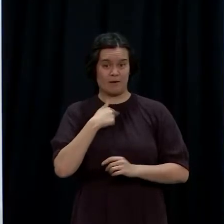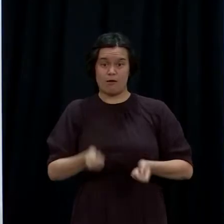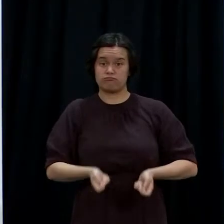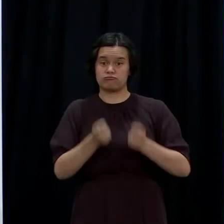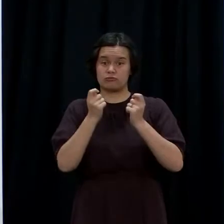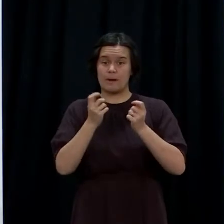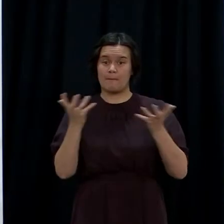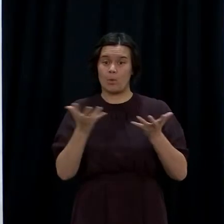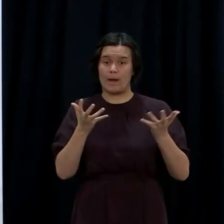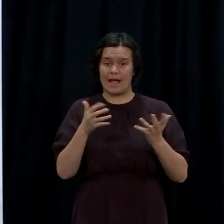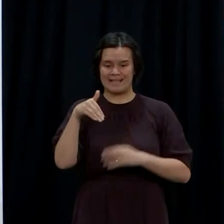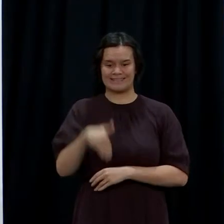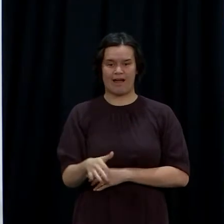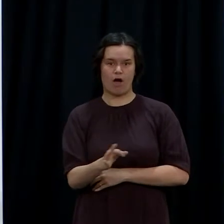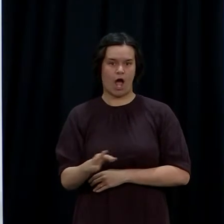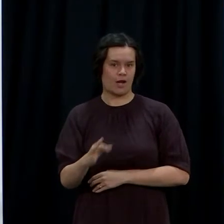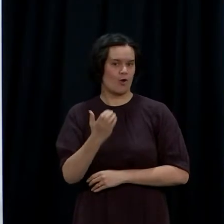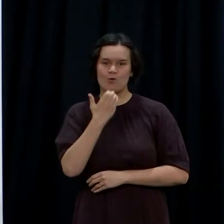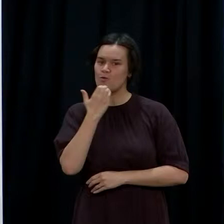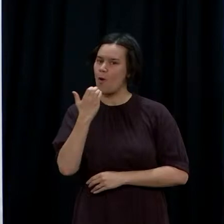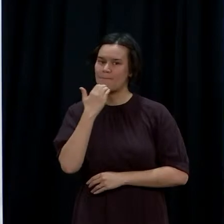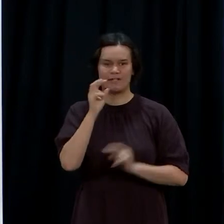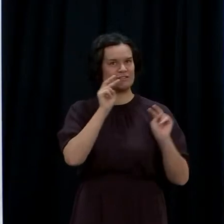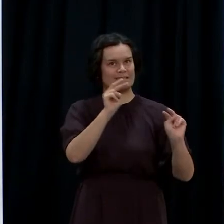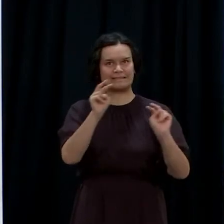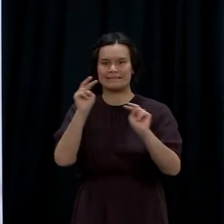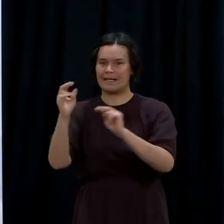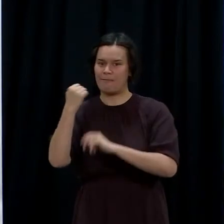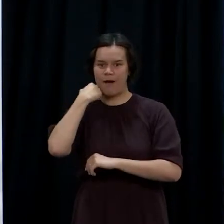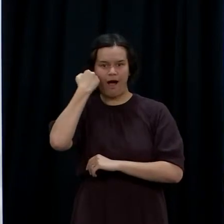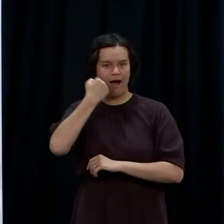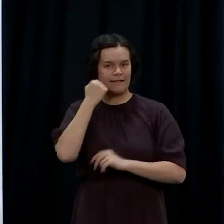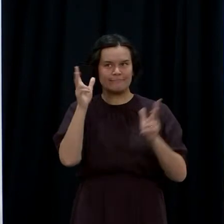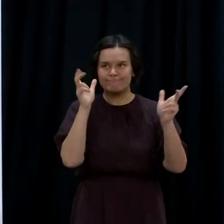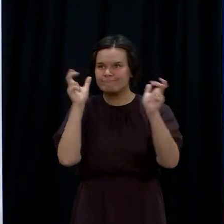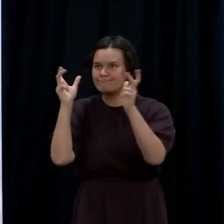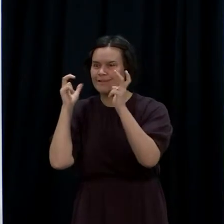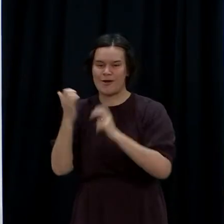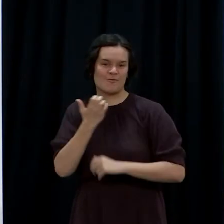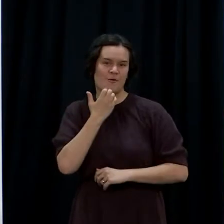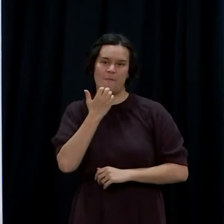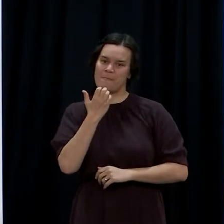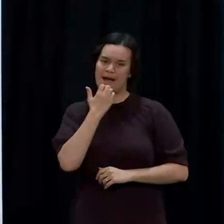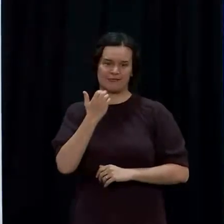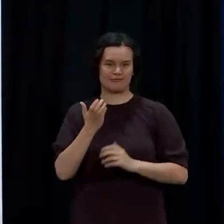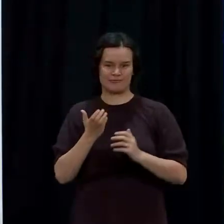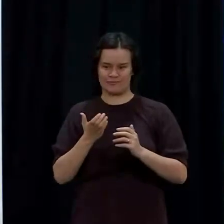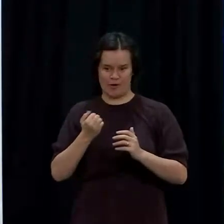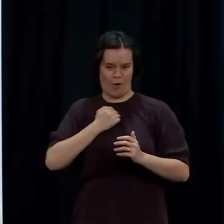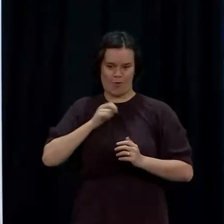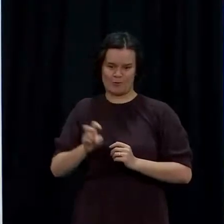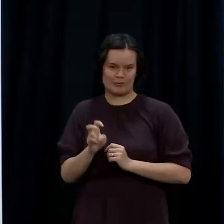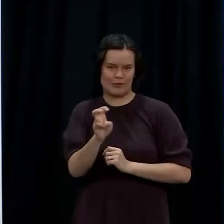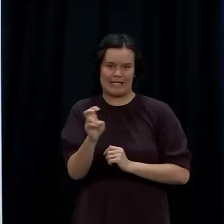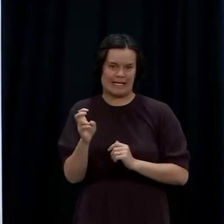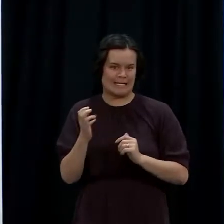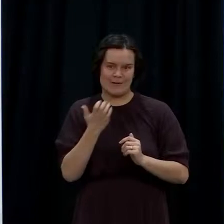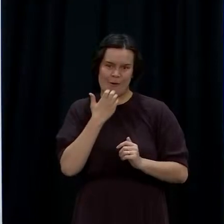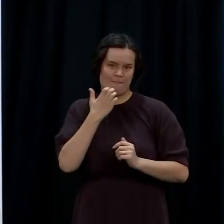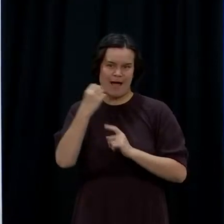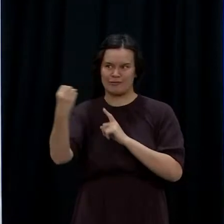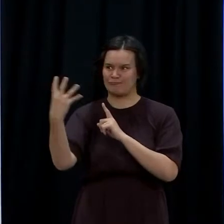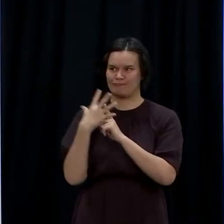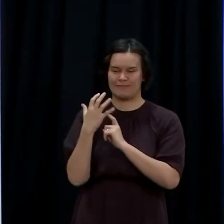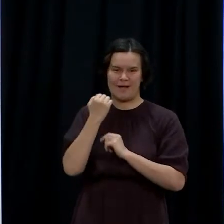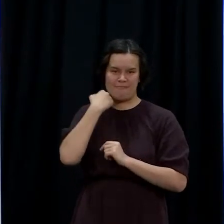and didn't have a lot of exposure to Te Reo Māori through my own personal life. That has occurred, and so I try to use it as often as